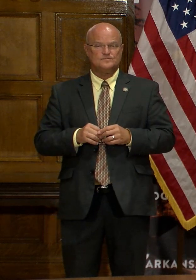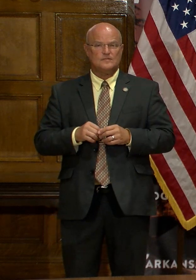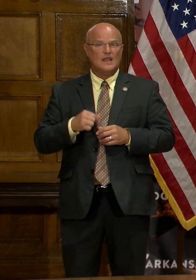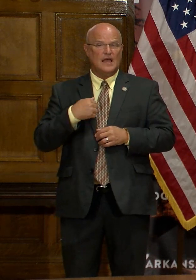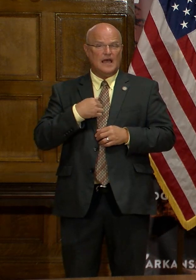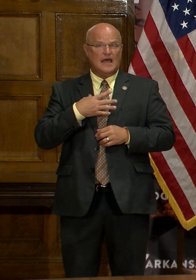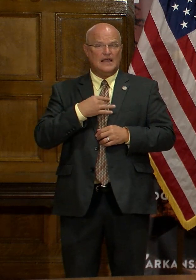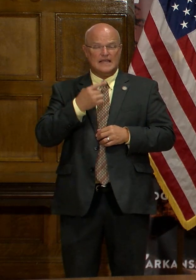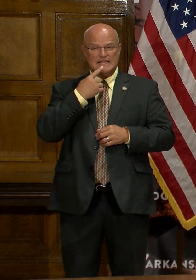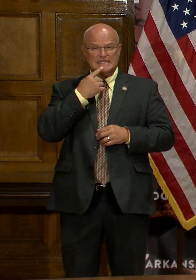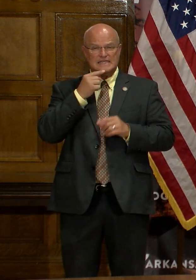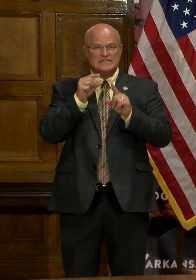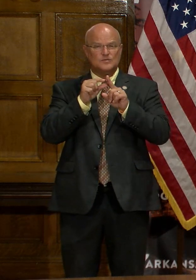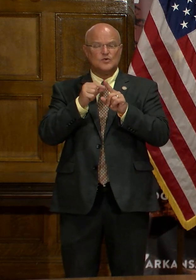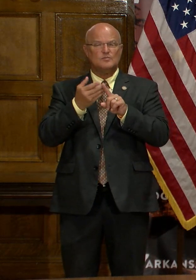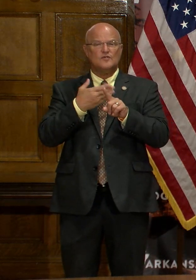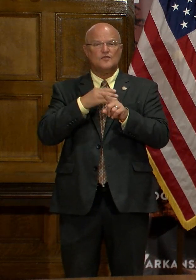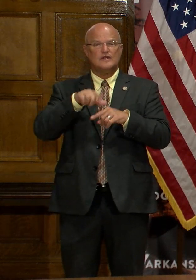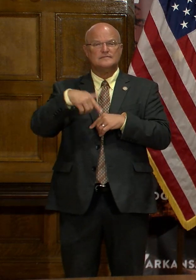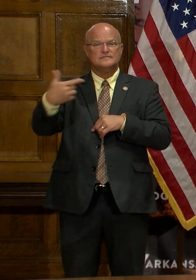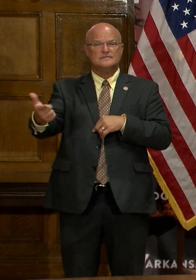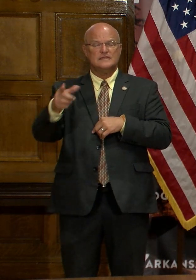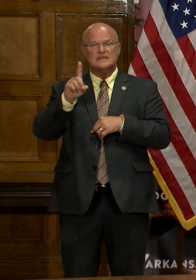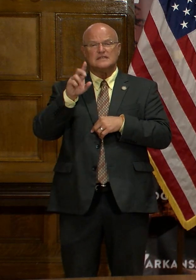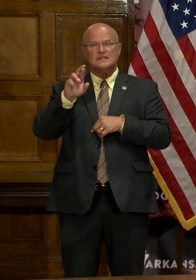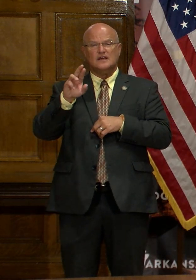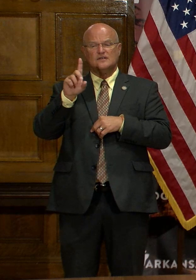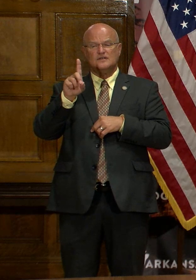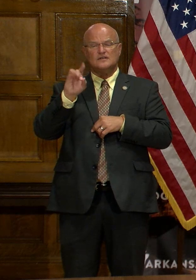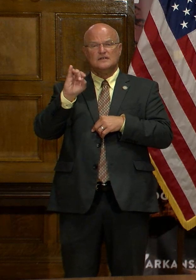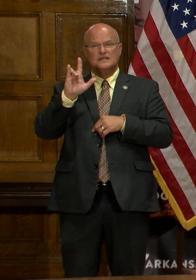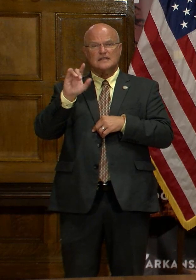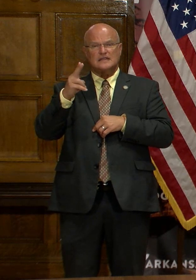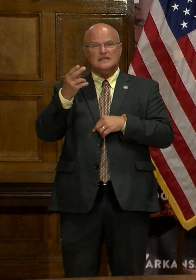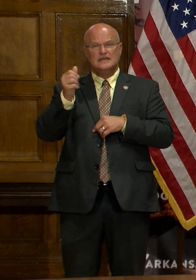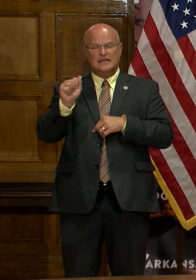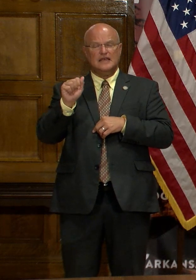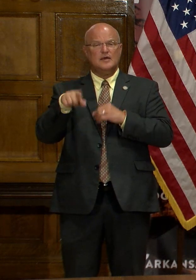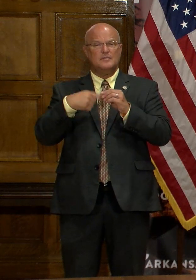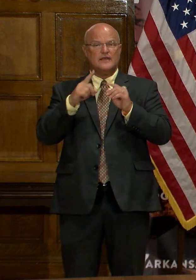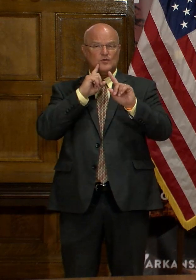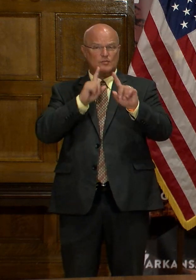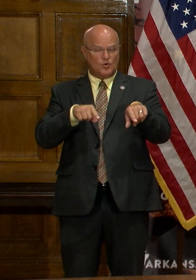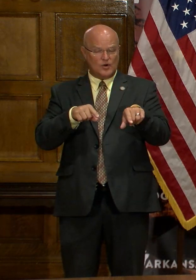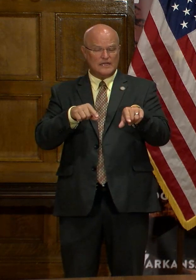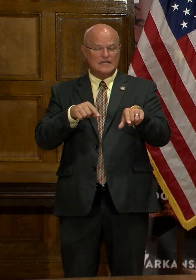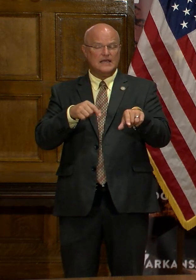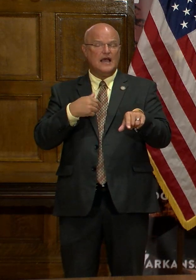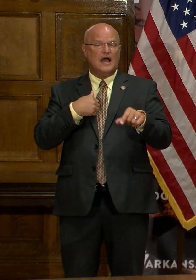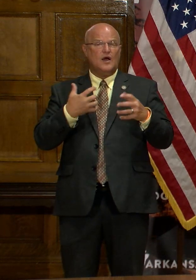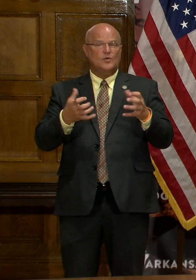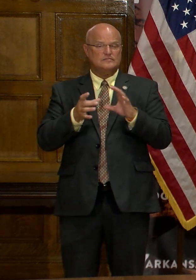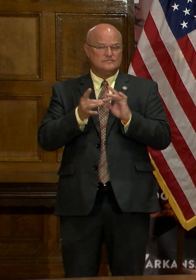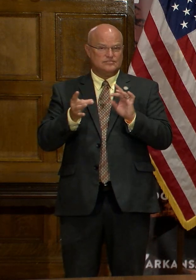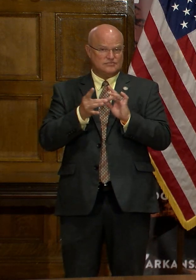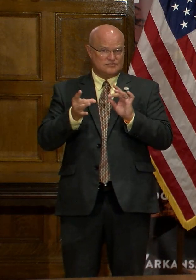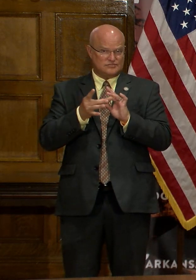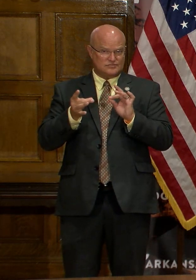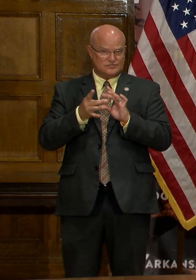I'd like to say a few words before I turn the podium over to Dr. Dillehay for more details on the reporting. I'd like to address some